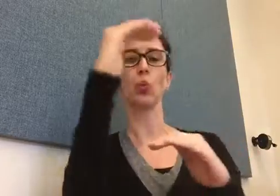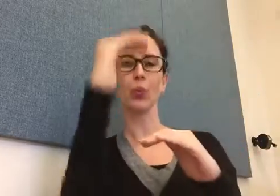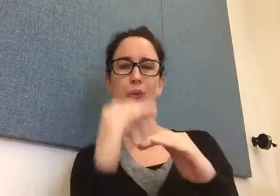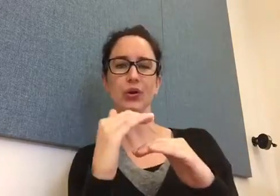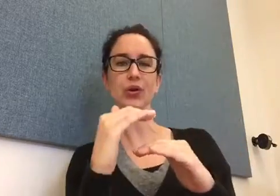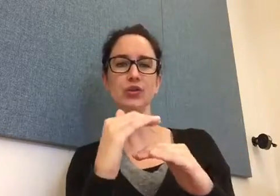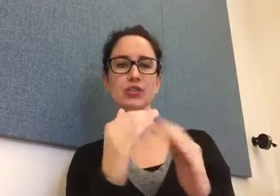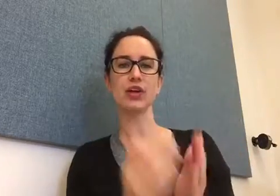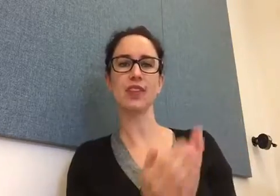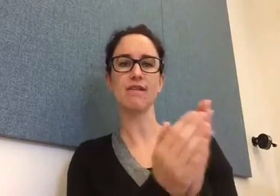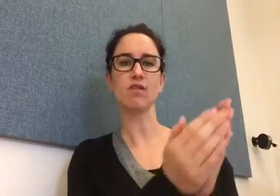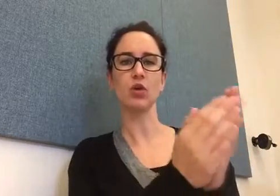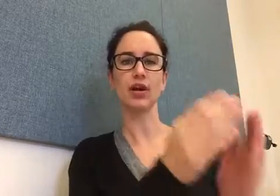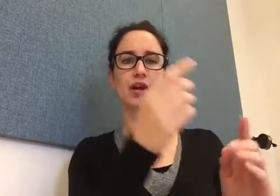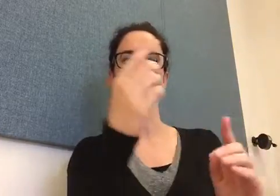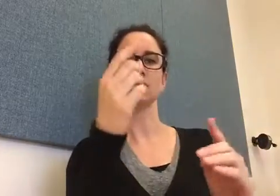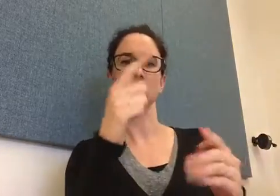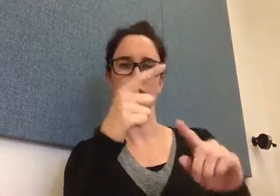and days.